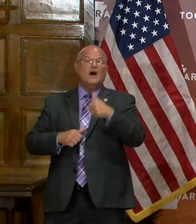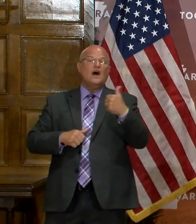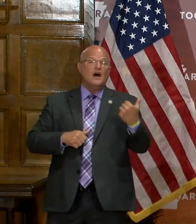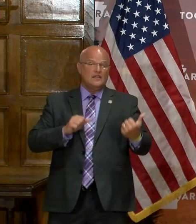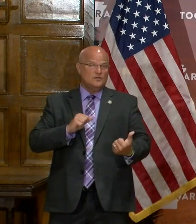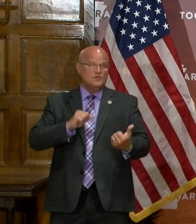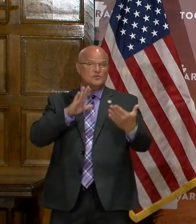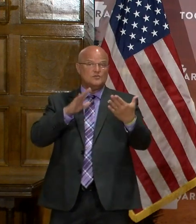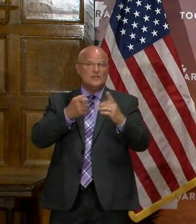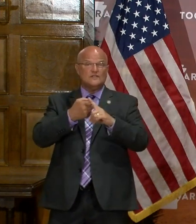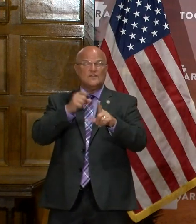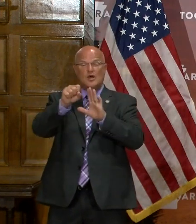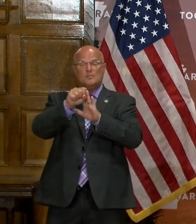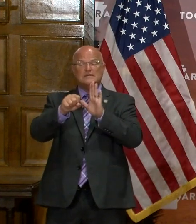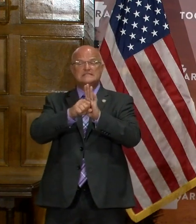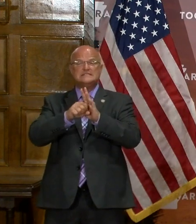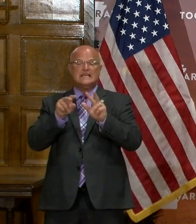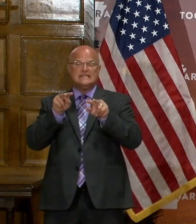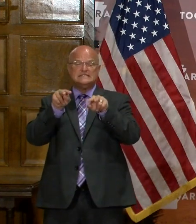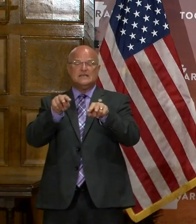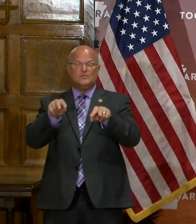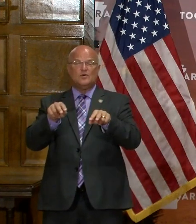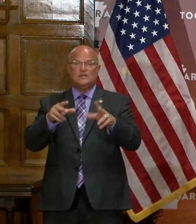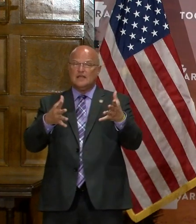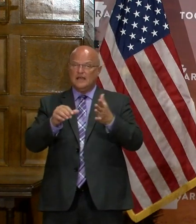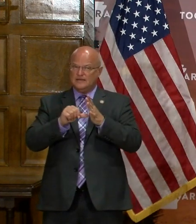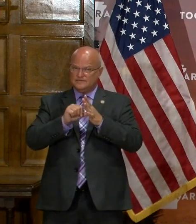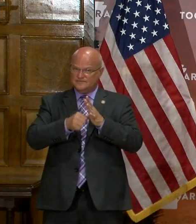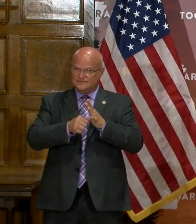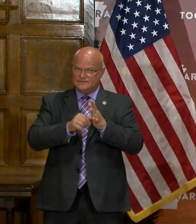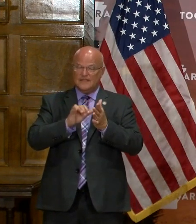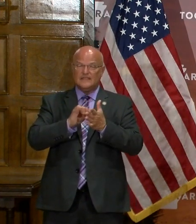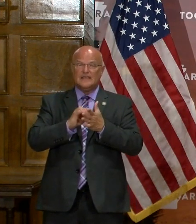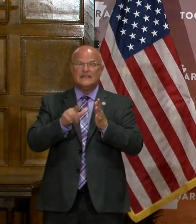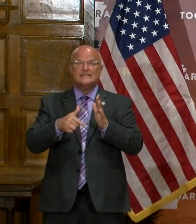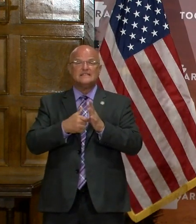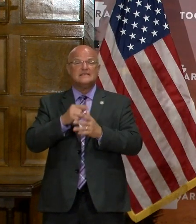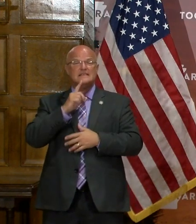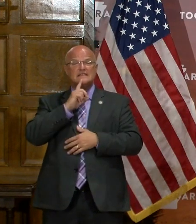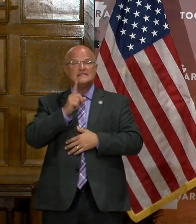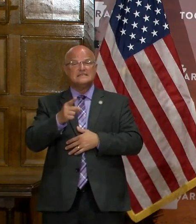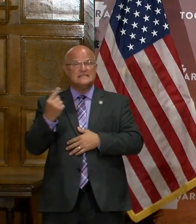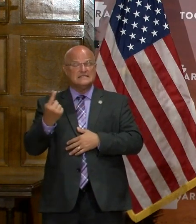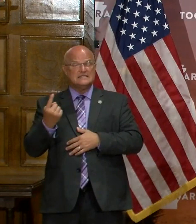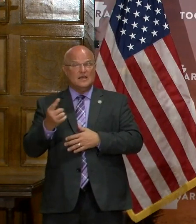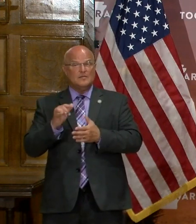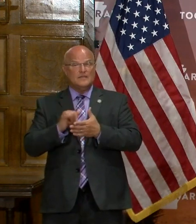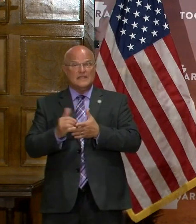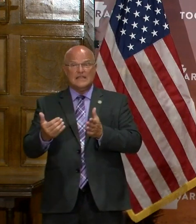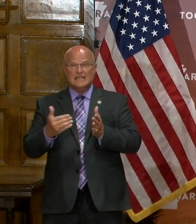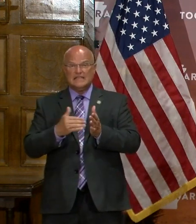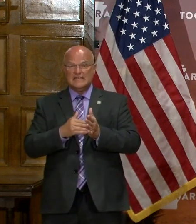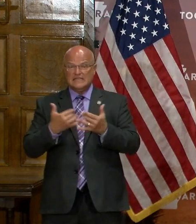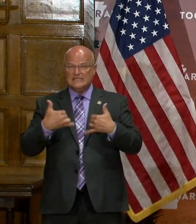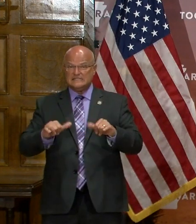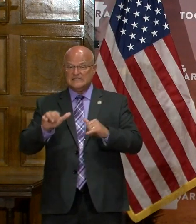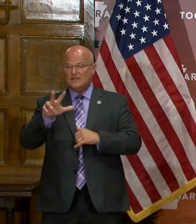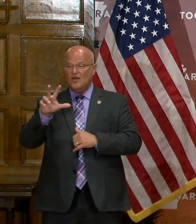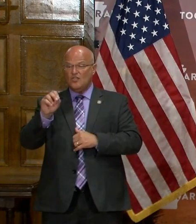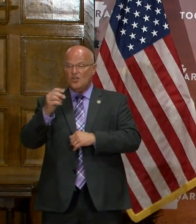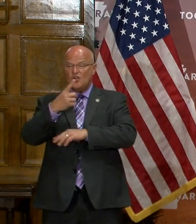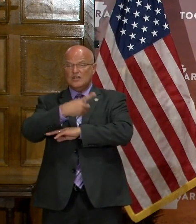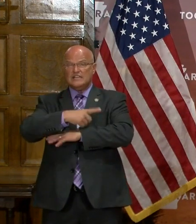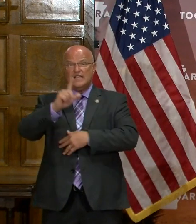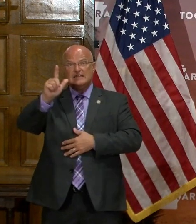to address from a state standpoint. Now let me emphasize that this is something that, again, is still 30 days